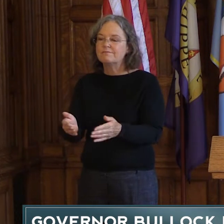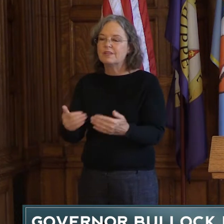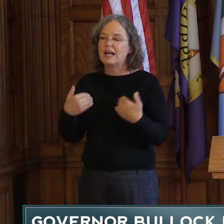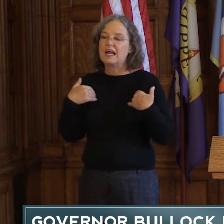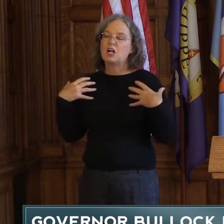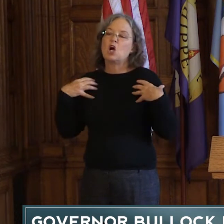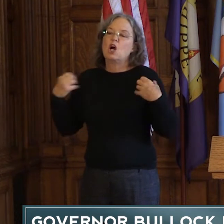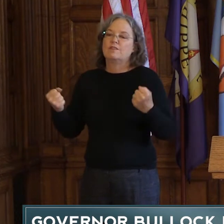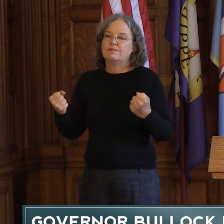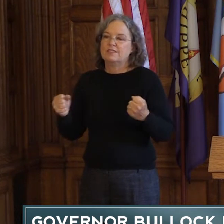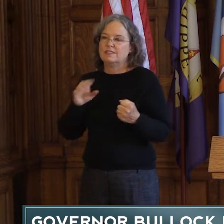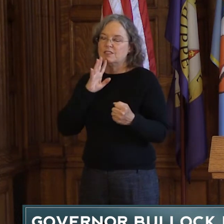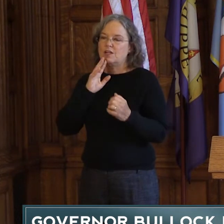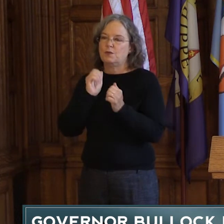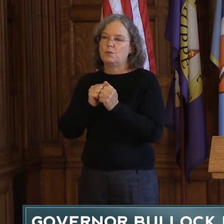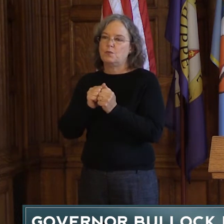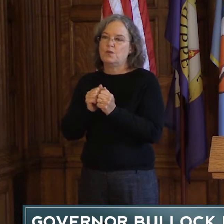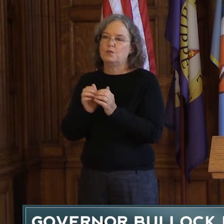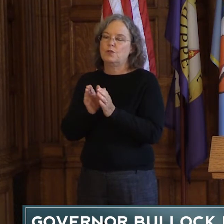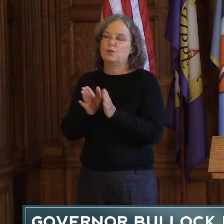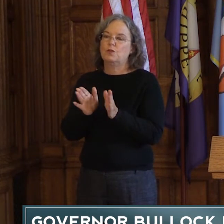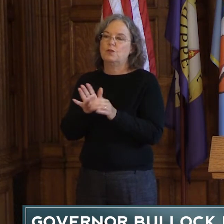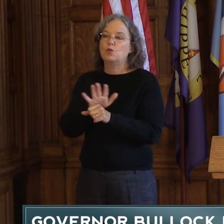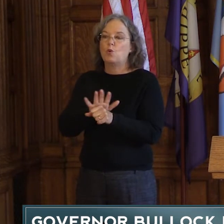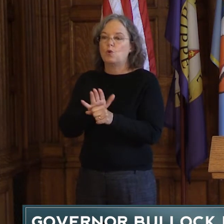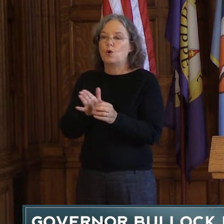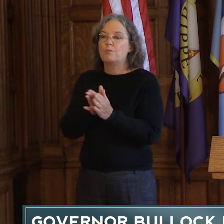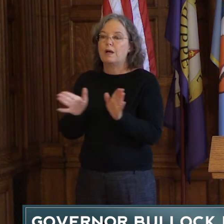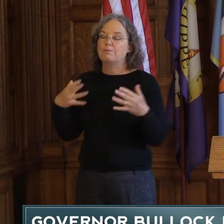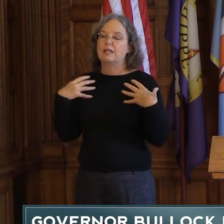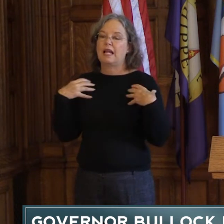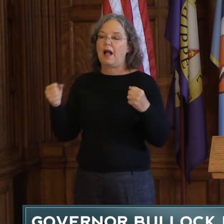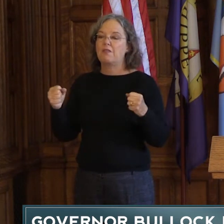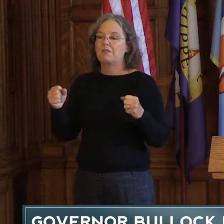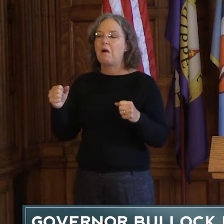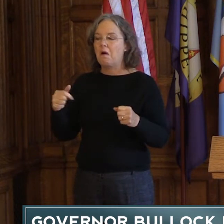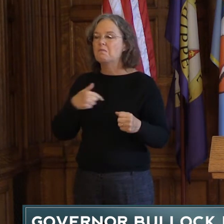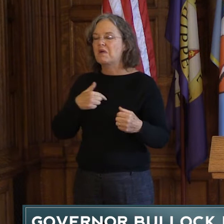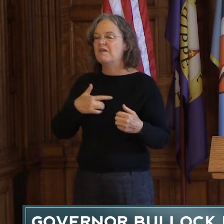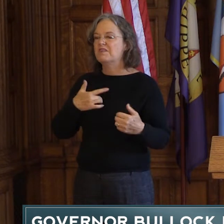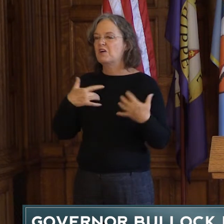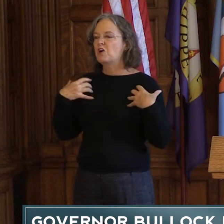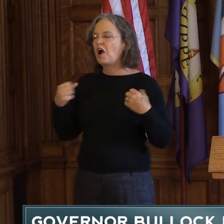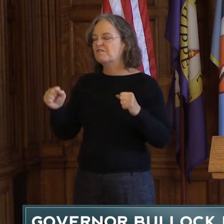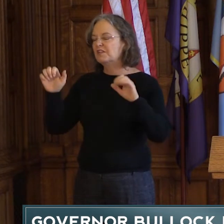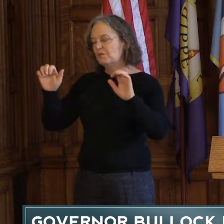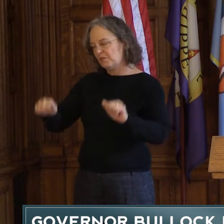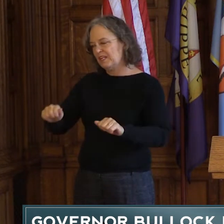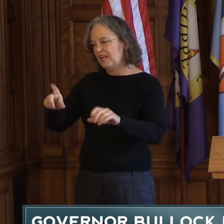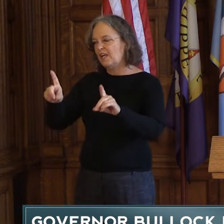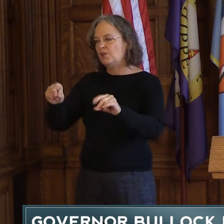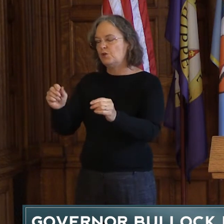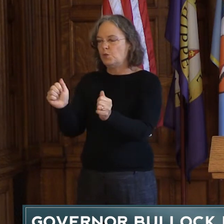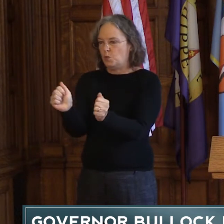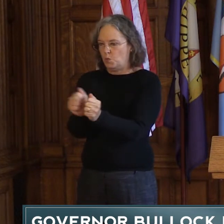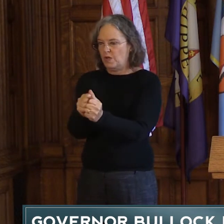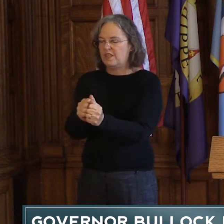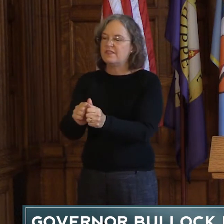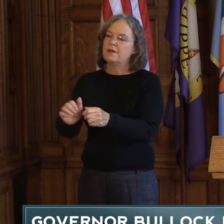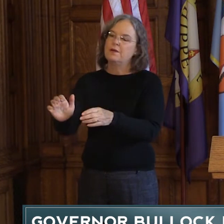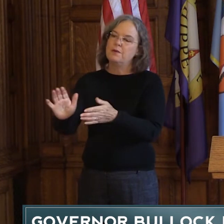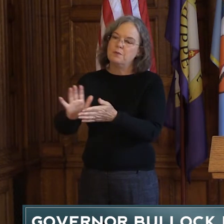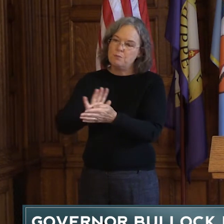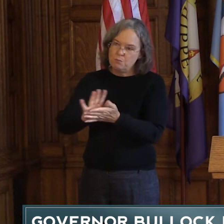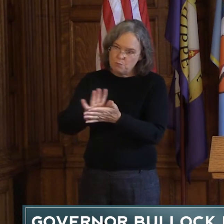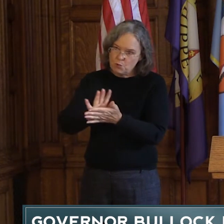that could certainly do this with movies, theaters, non-tactile museums, and